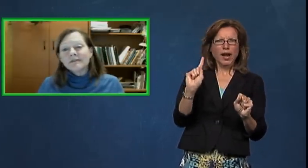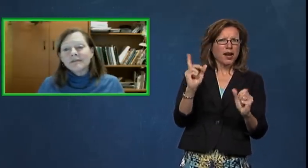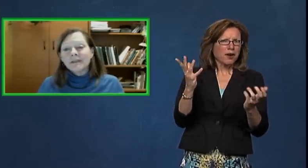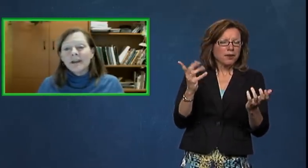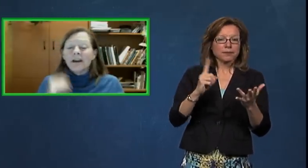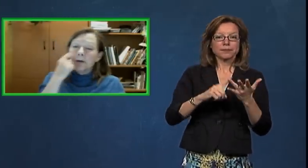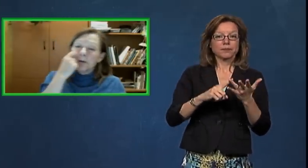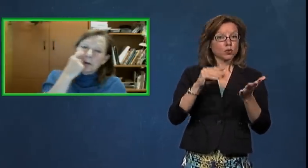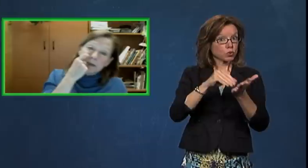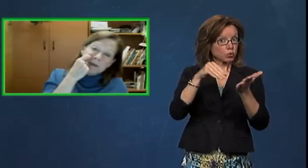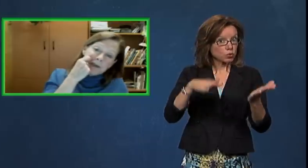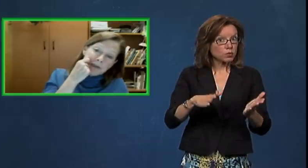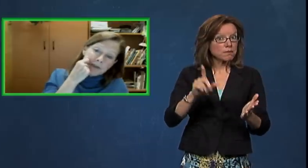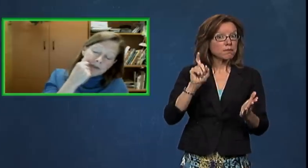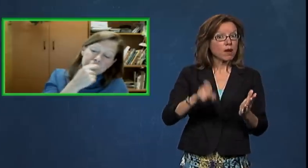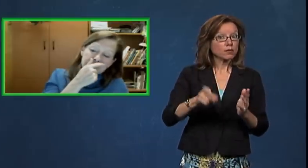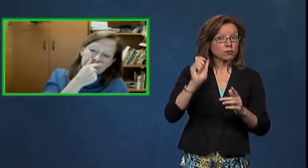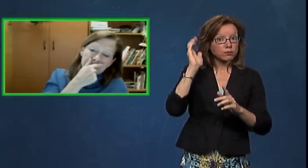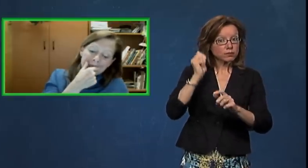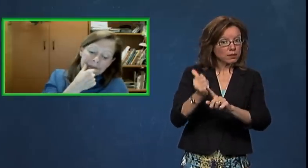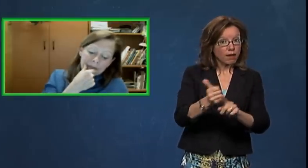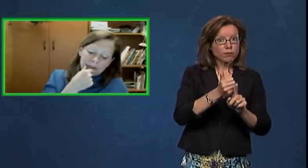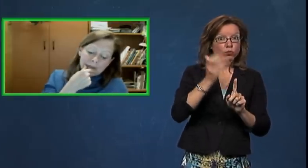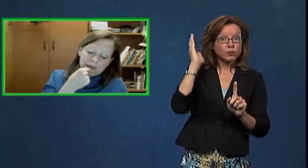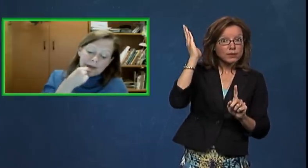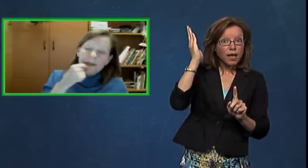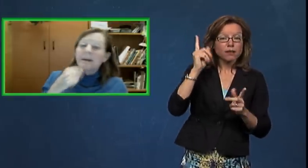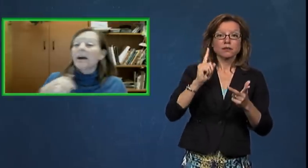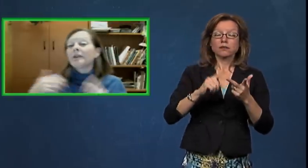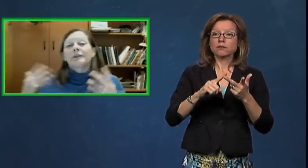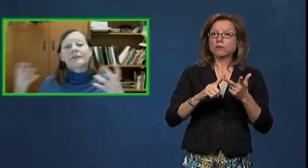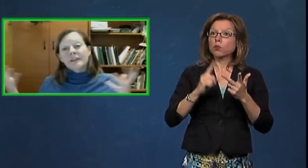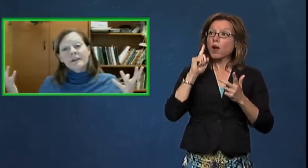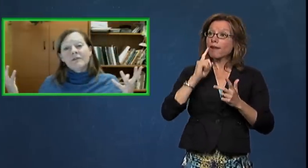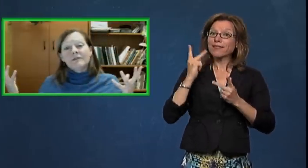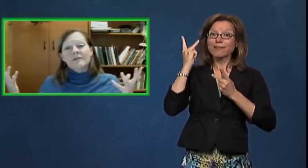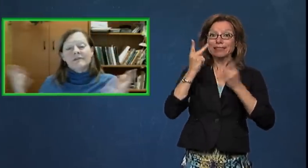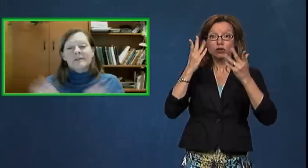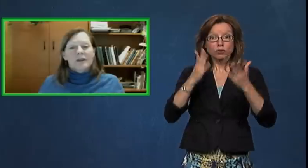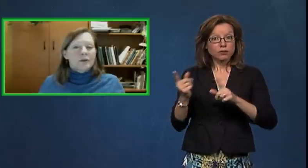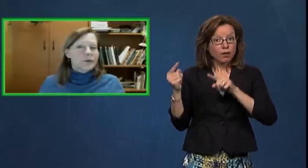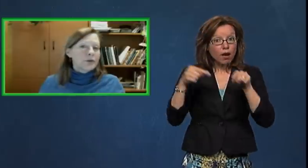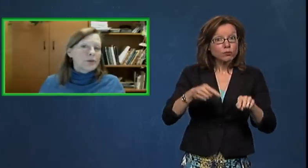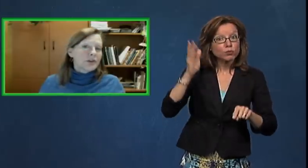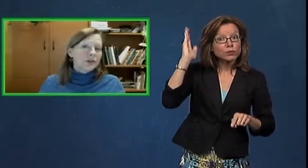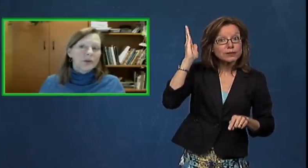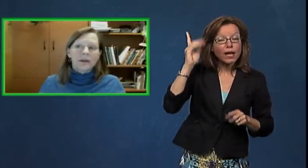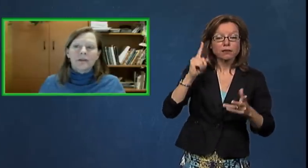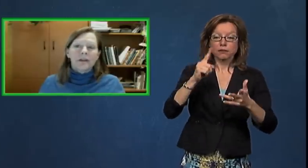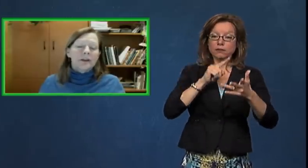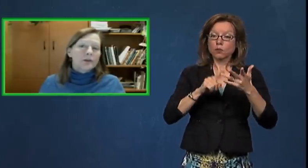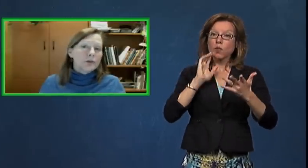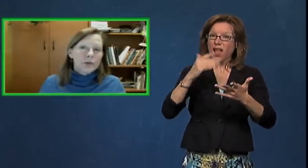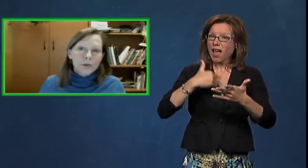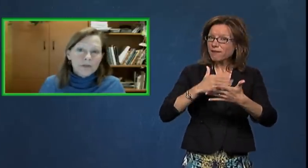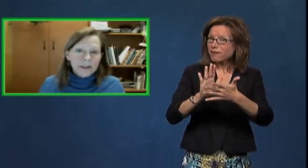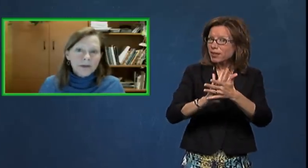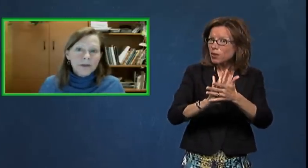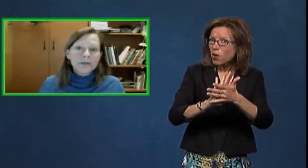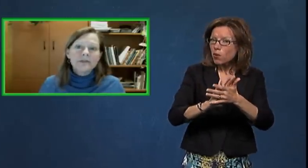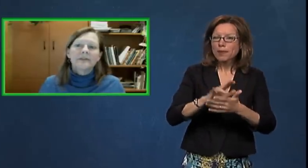presentations? Are there guest lectures? Are there videos? Will you be showing